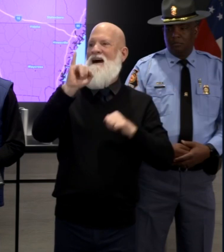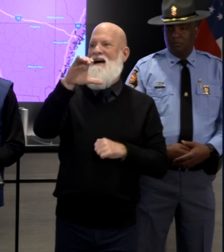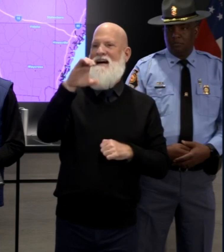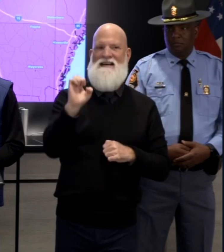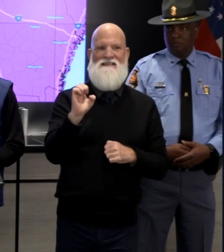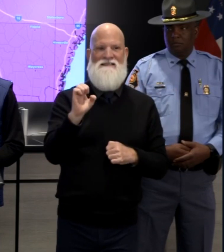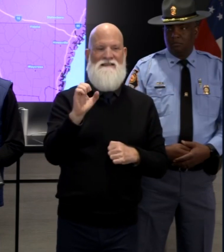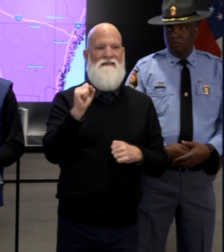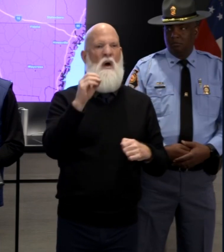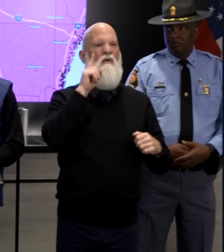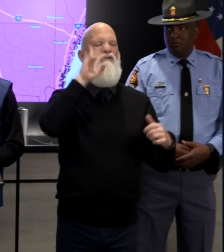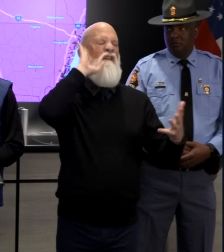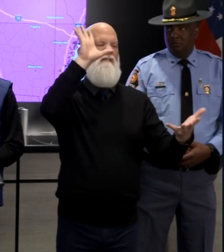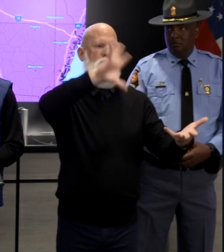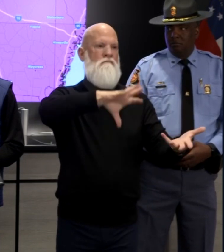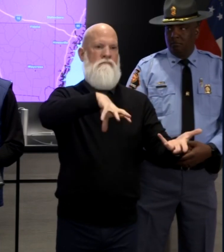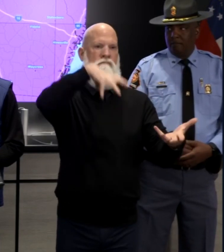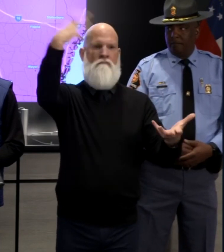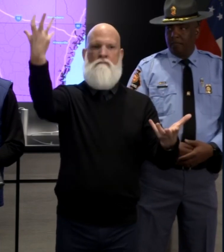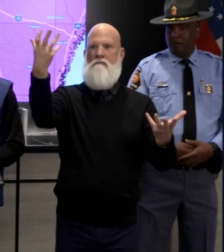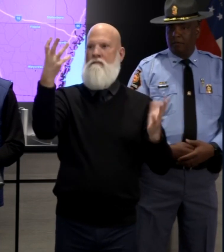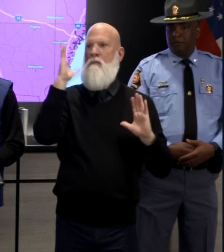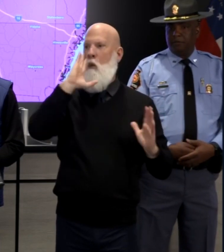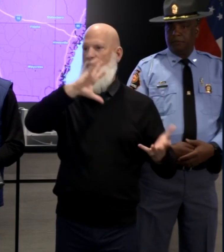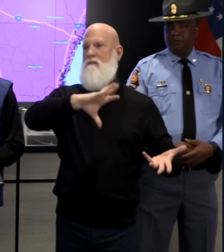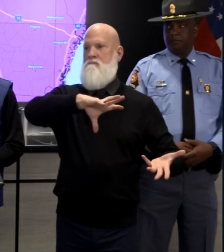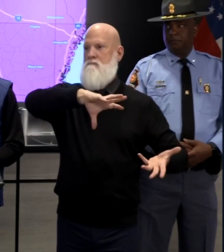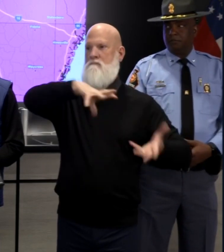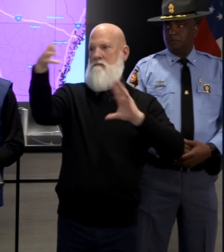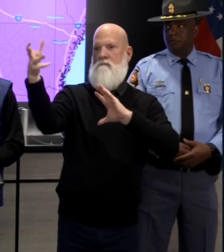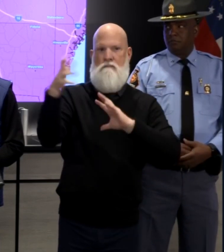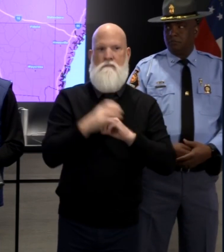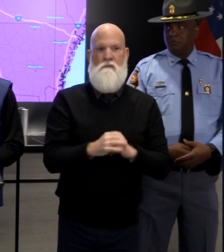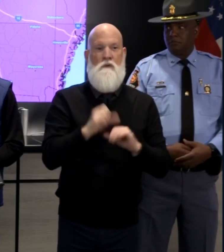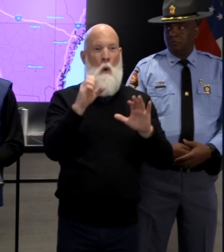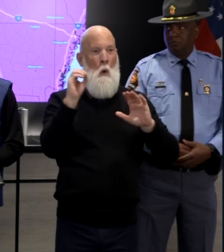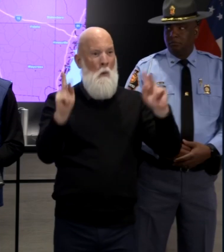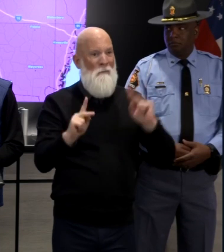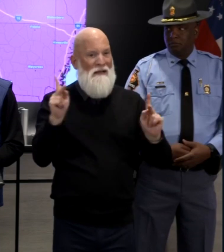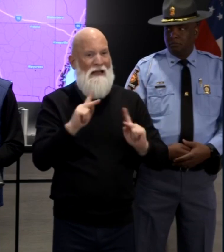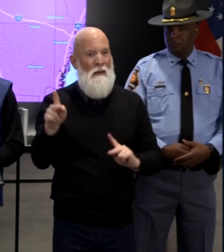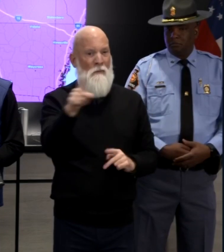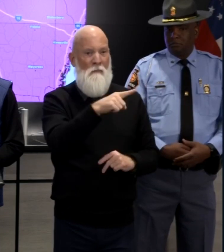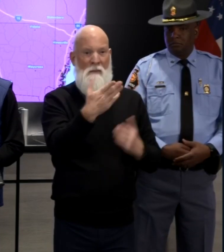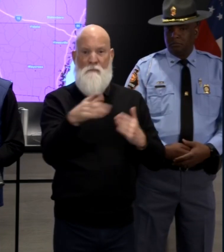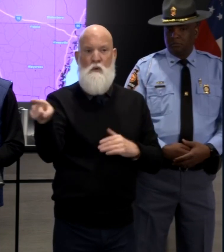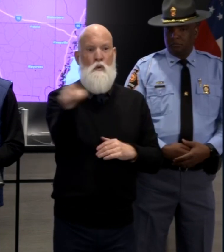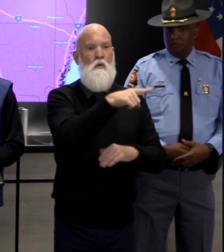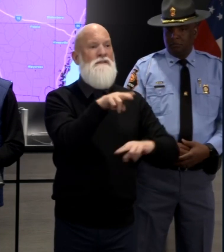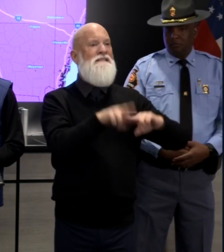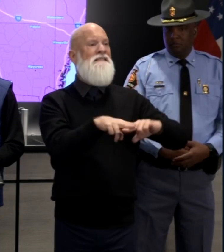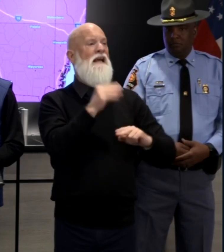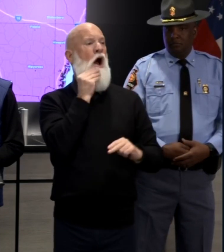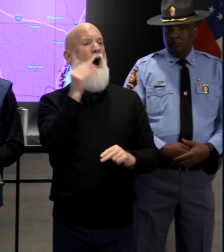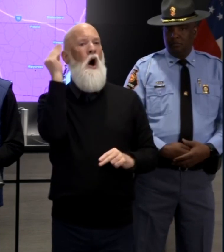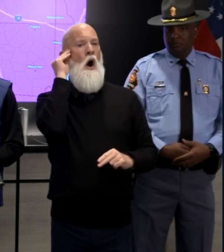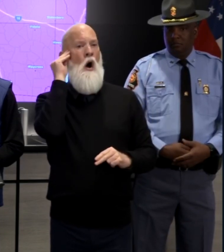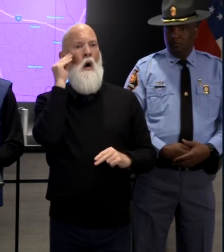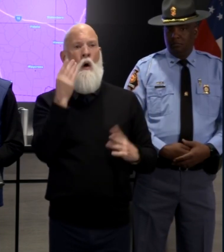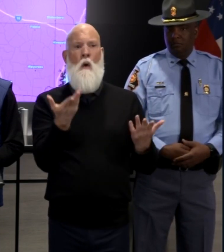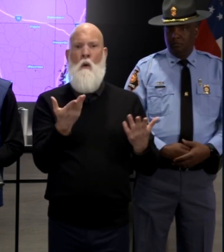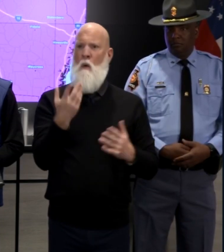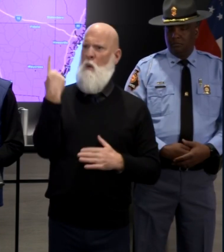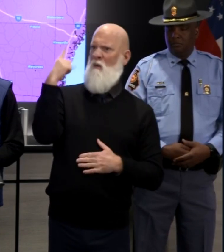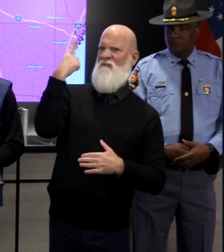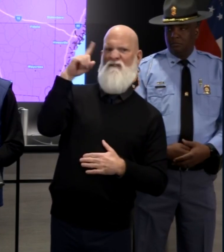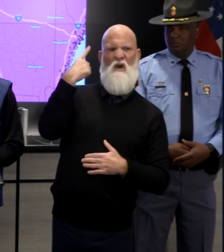riding around now but maybe thinking, you know, why are y'all warning us about this? But this could deteriorate very quickly, like it